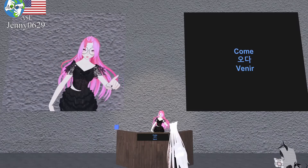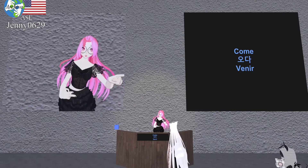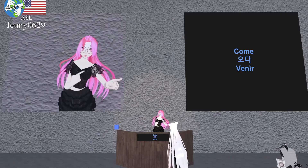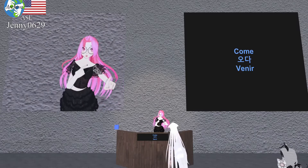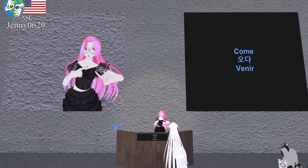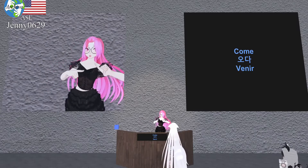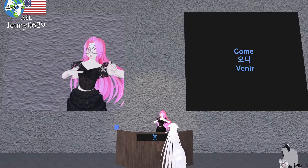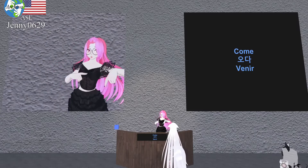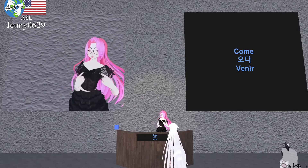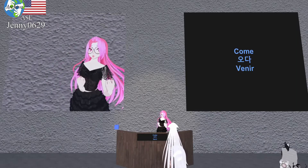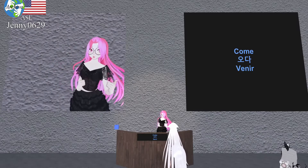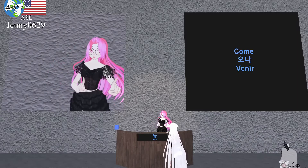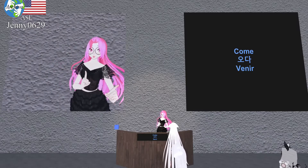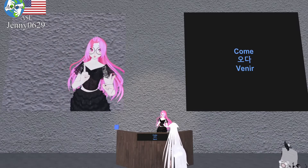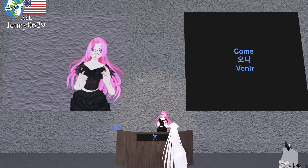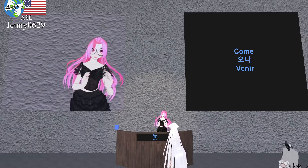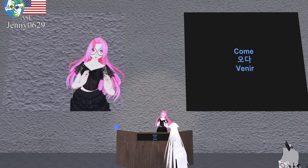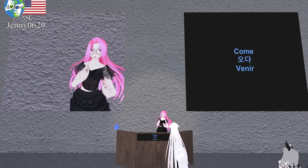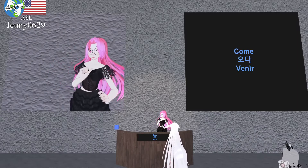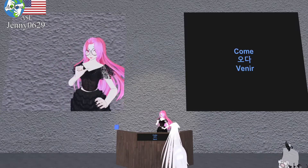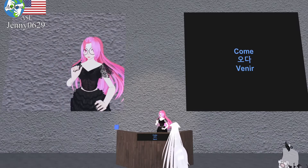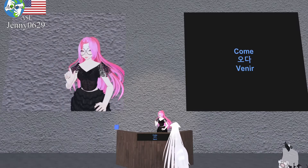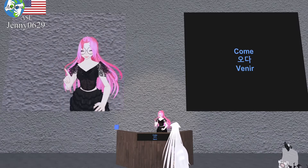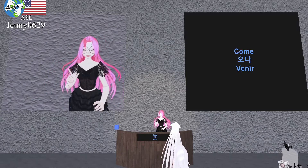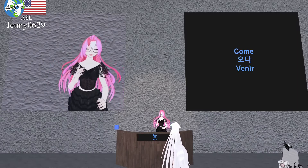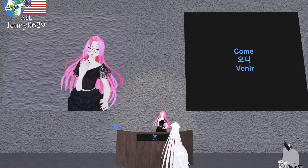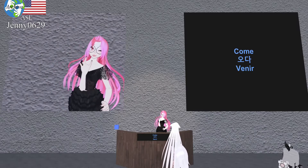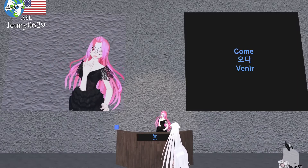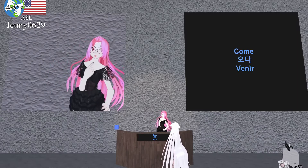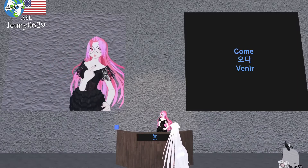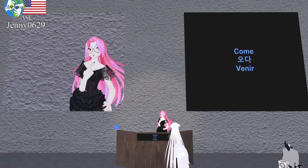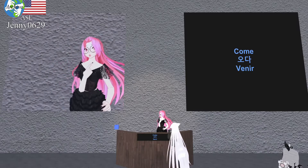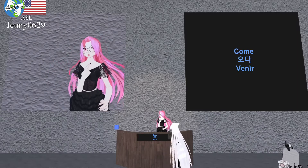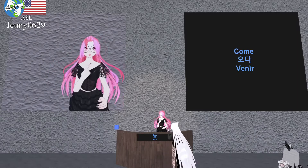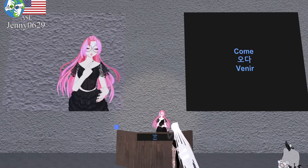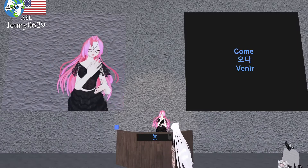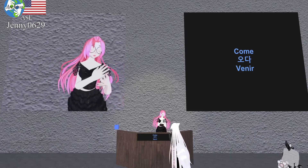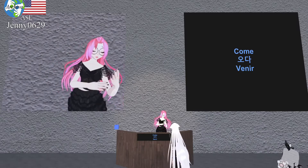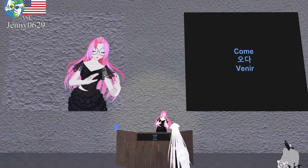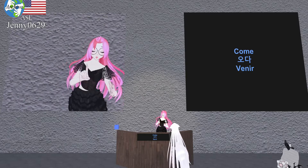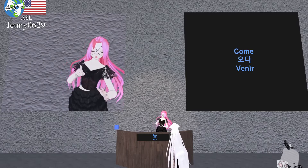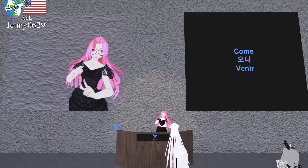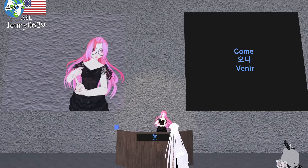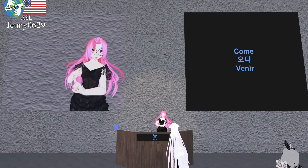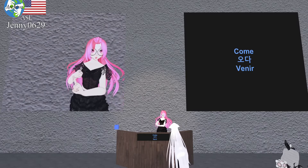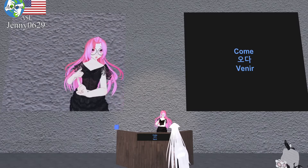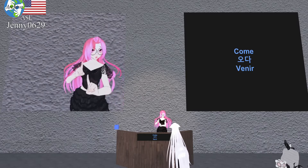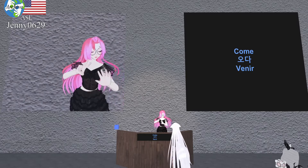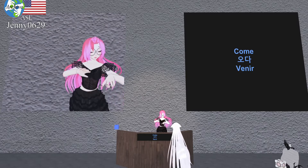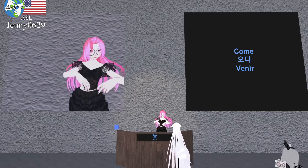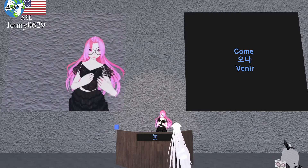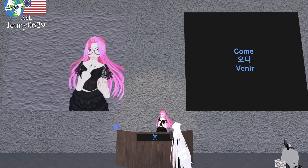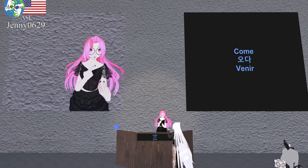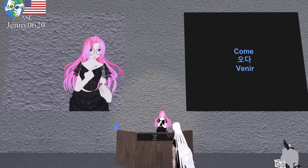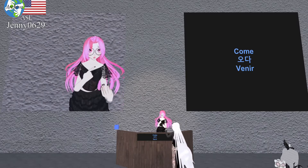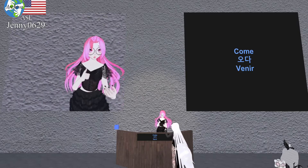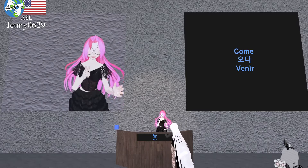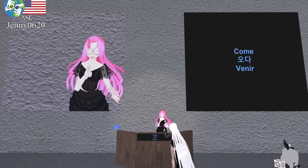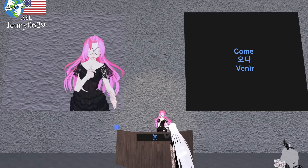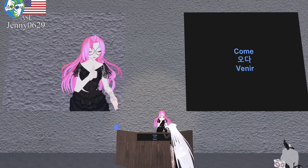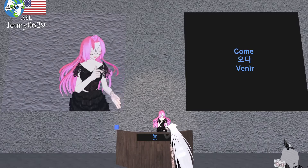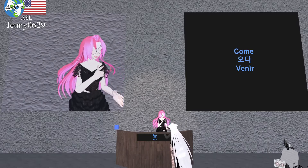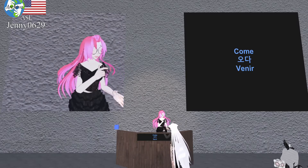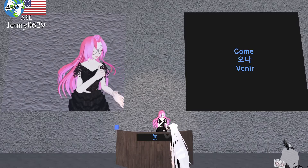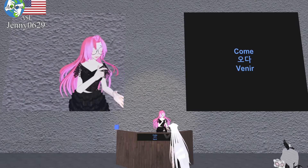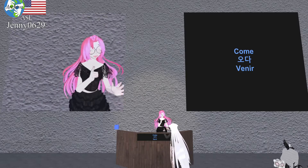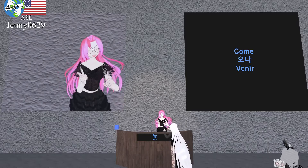right, and you're talking about someone who is not there, can you still be like, oh, I said this, this, and that, and